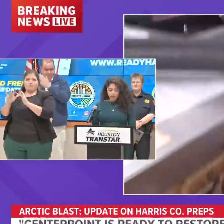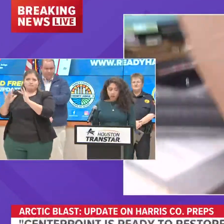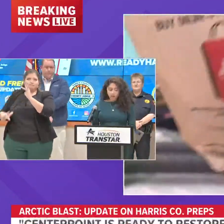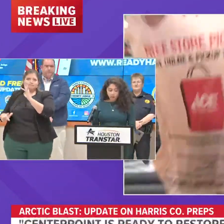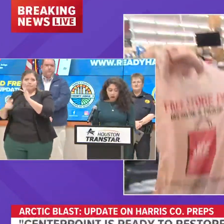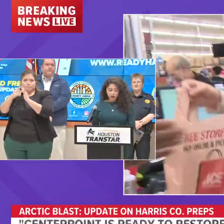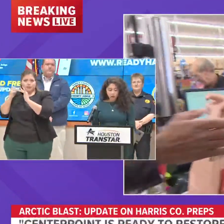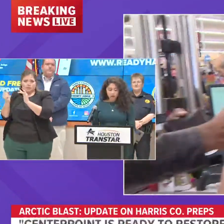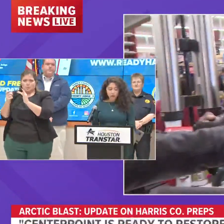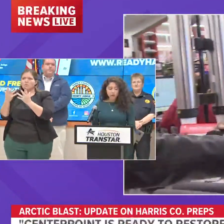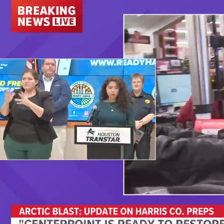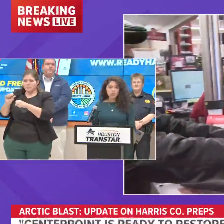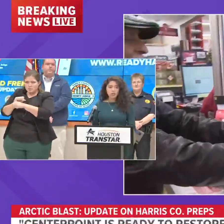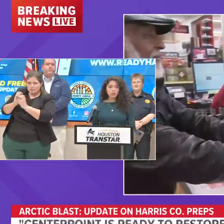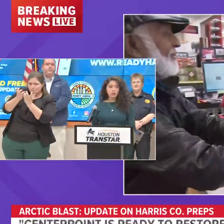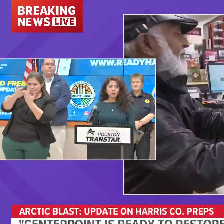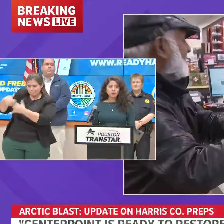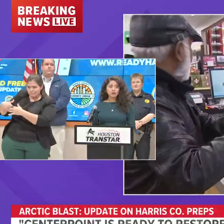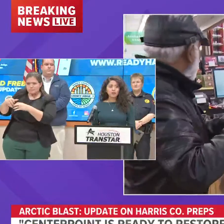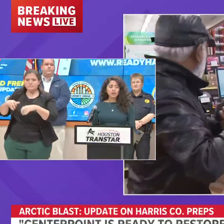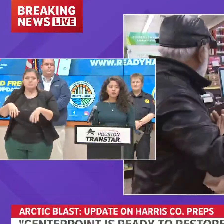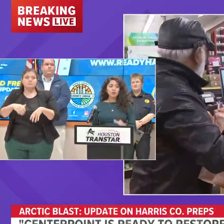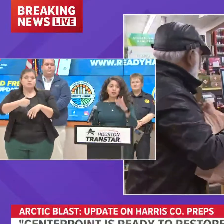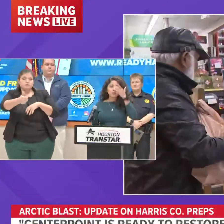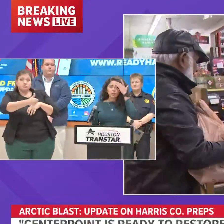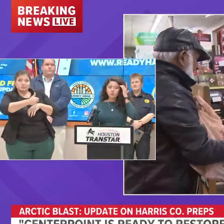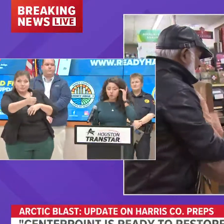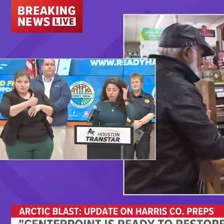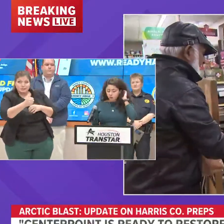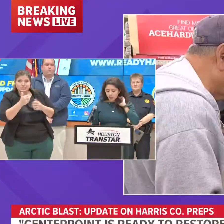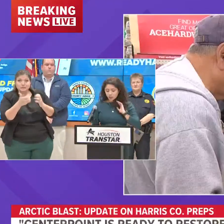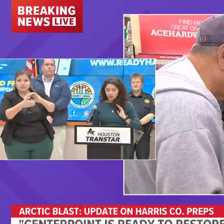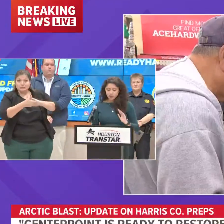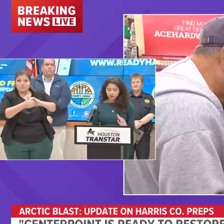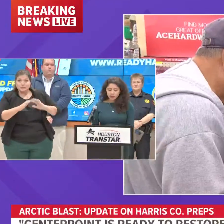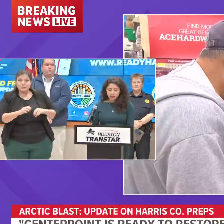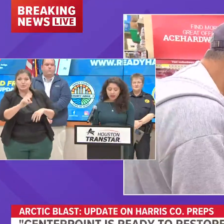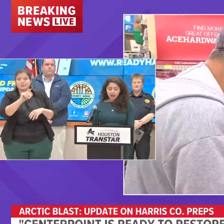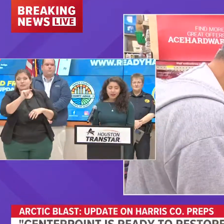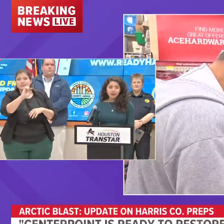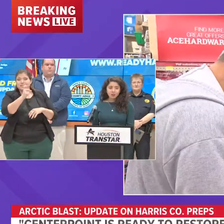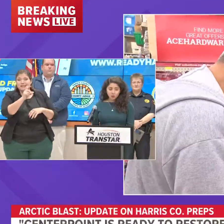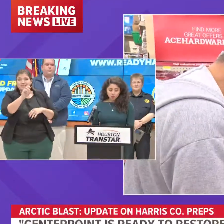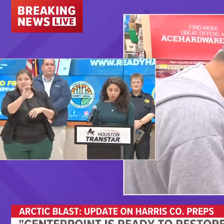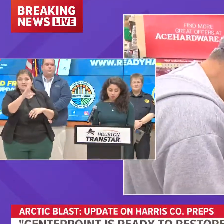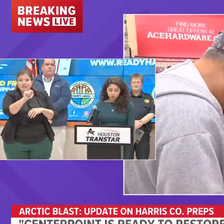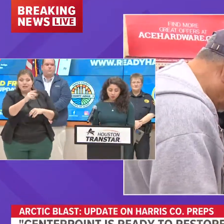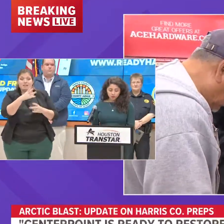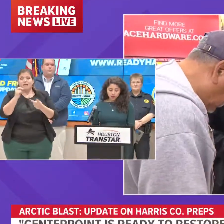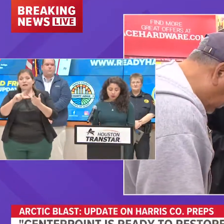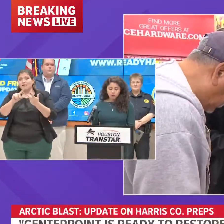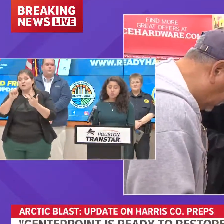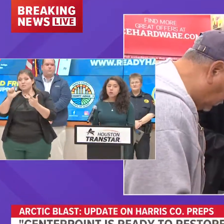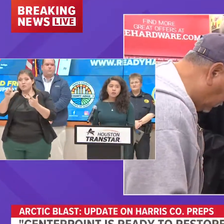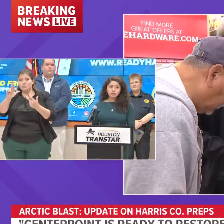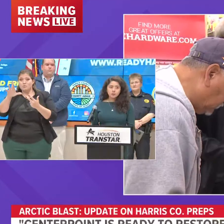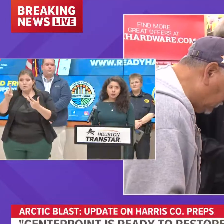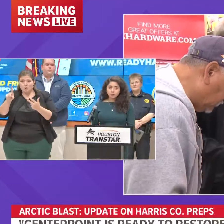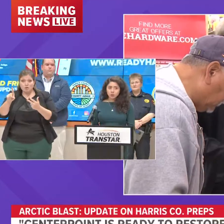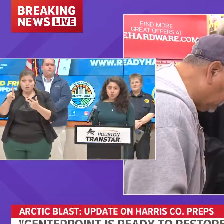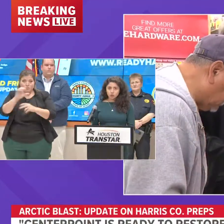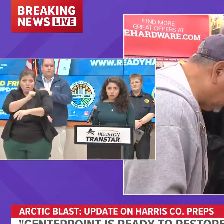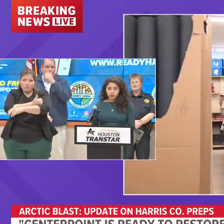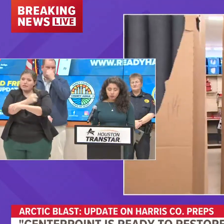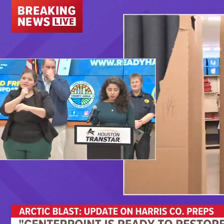that. We've talked with transportation partners at TxDOT, the Department of Transportation for the state, and at the Toll Road Authority. We don't